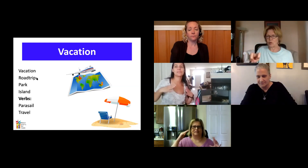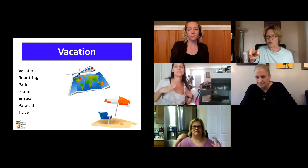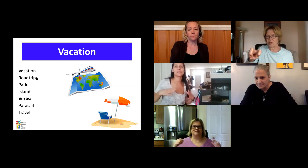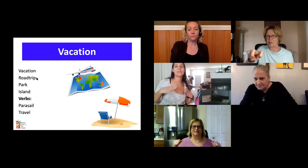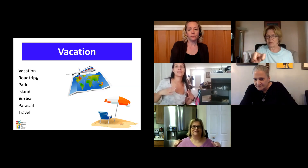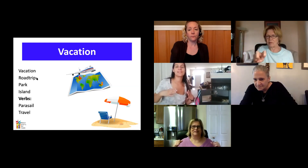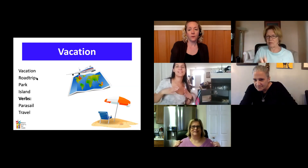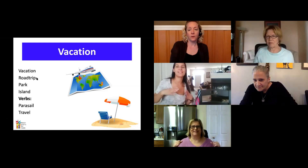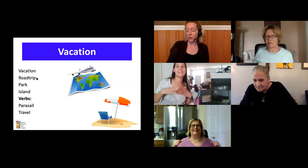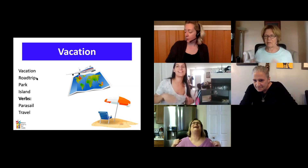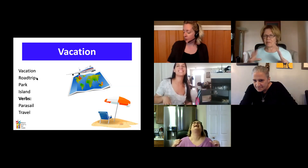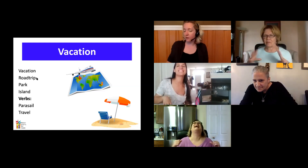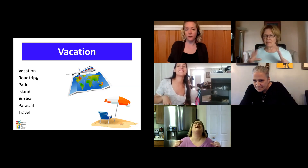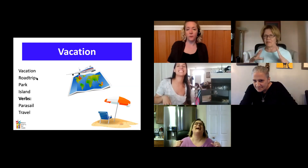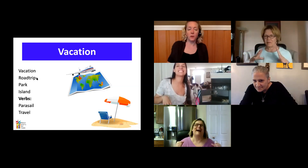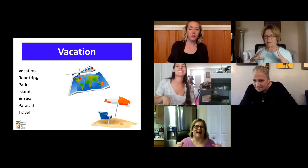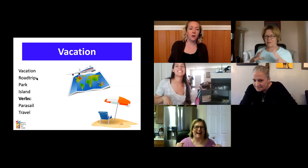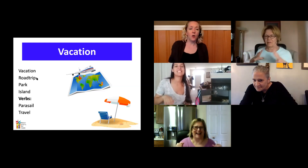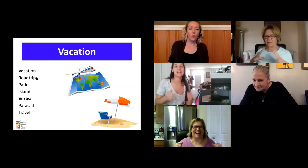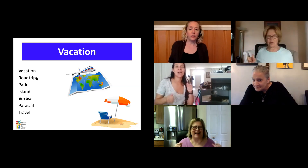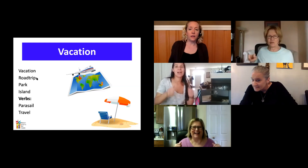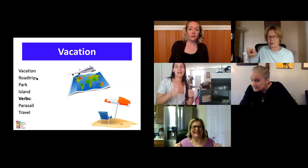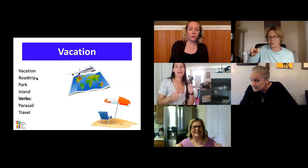You had me scared there for a minute. What's the next one?